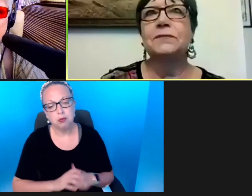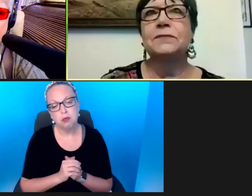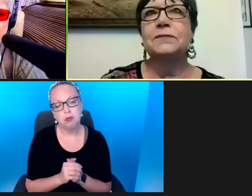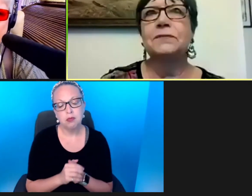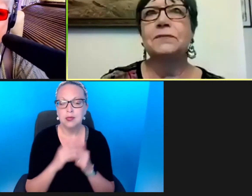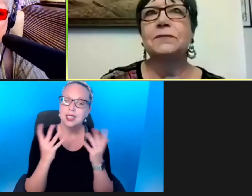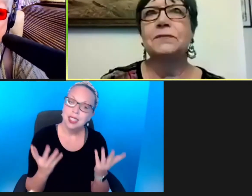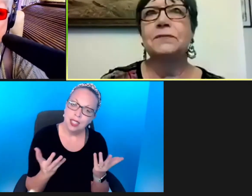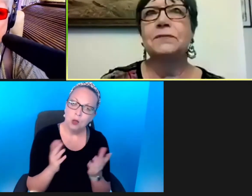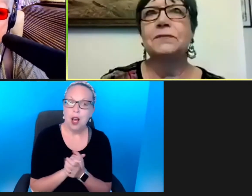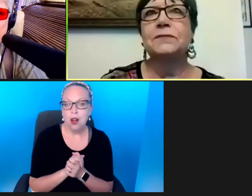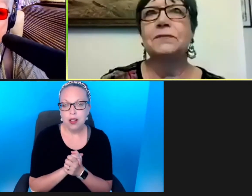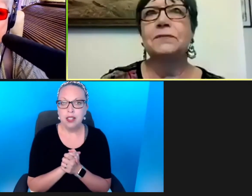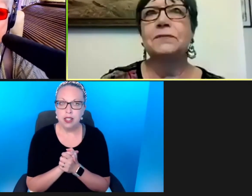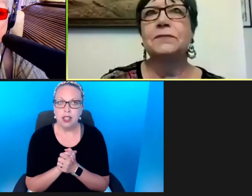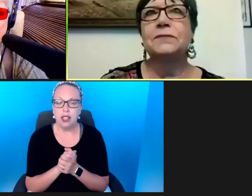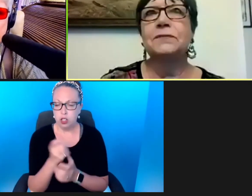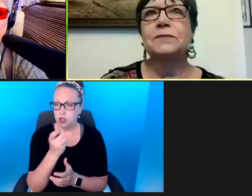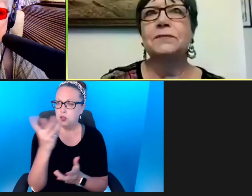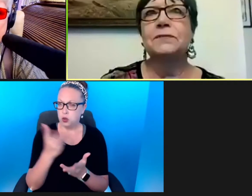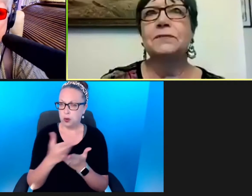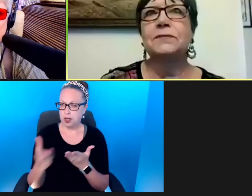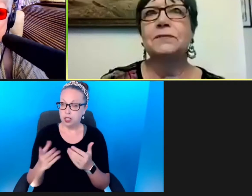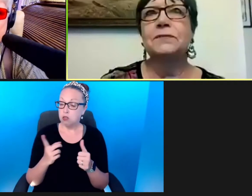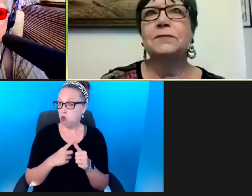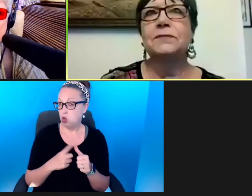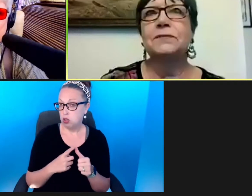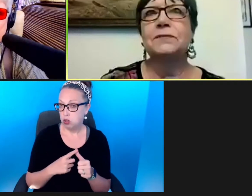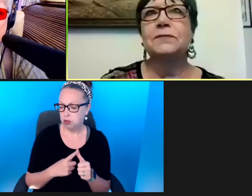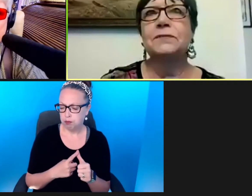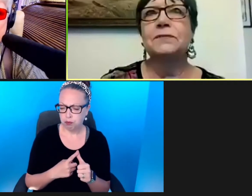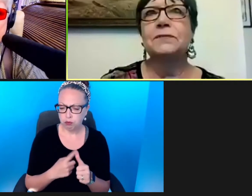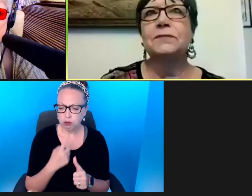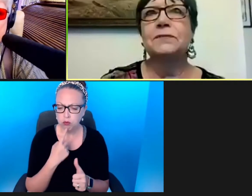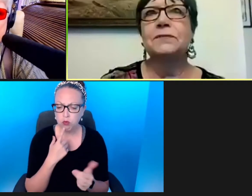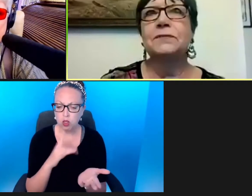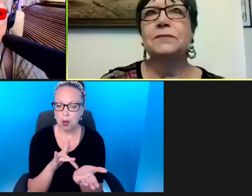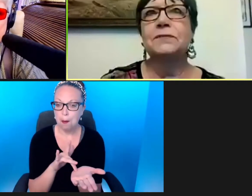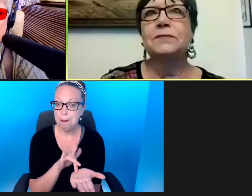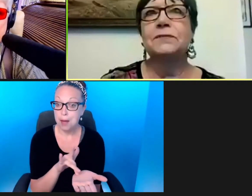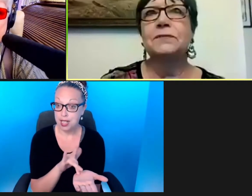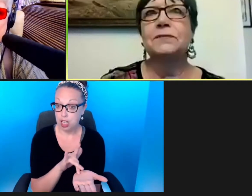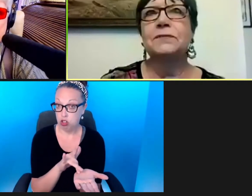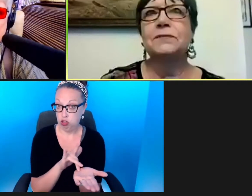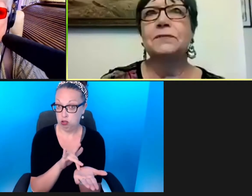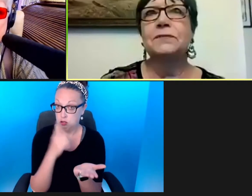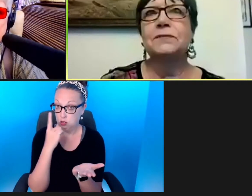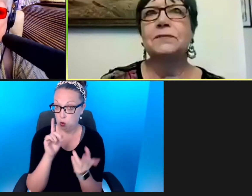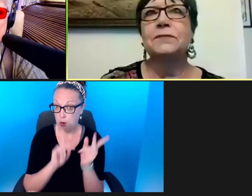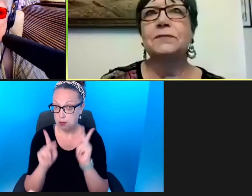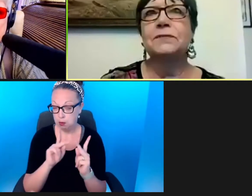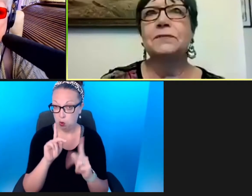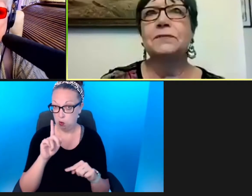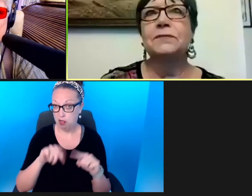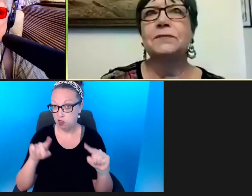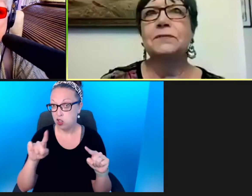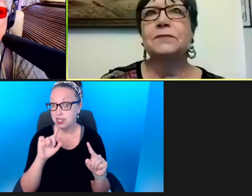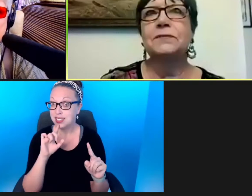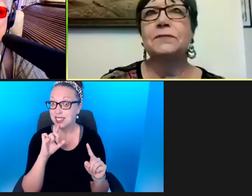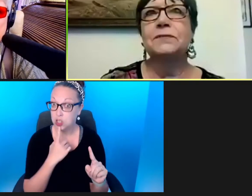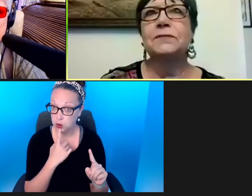there are a couple of factors. For one thing, I would say that medications for people with very serious mental